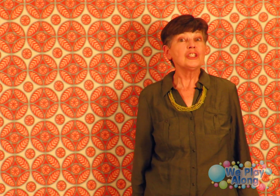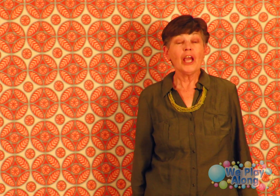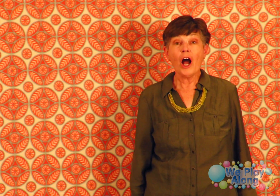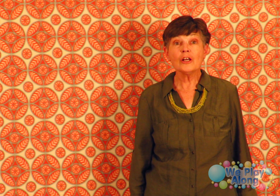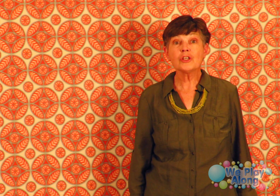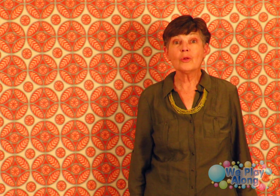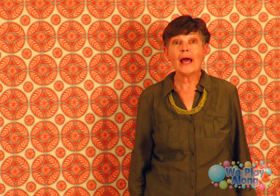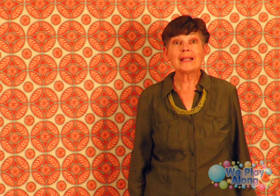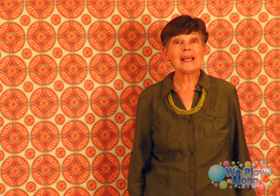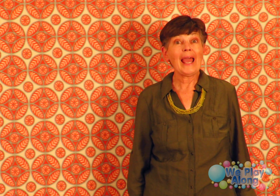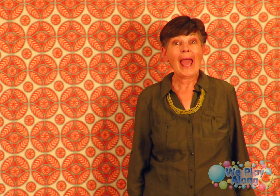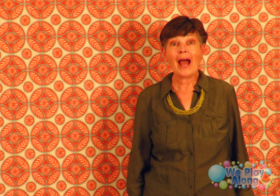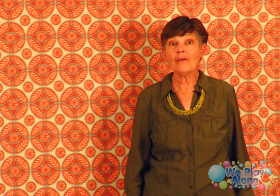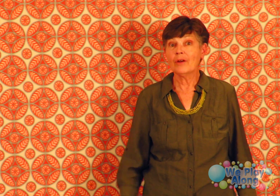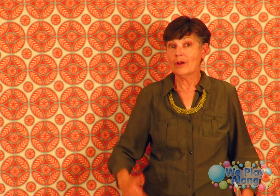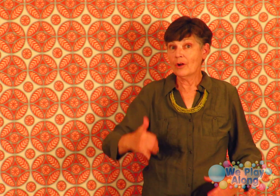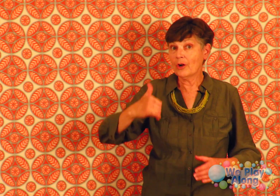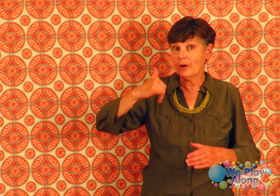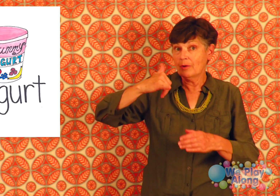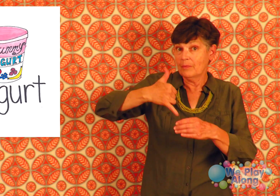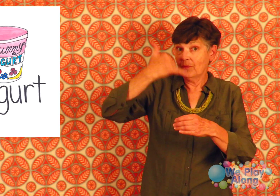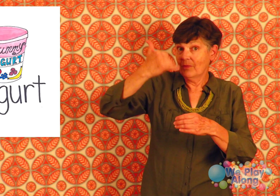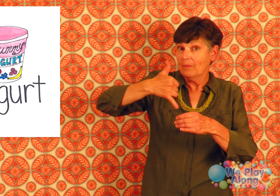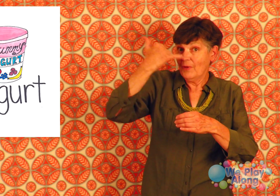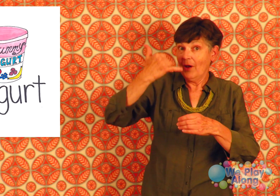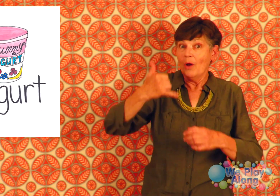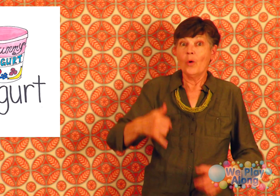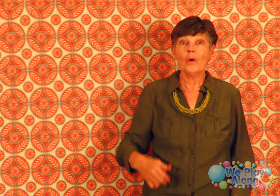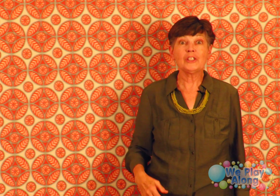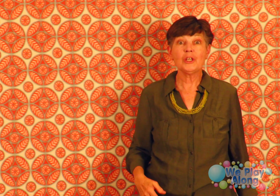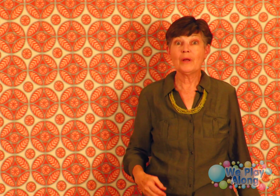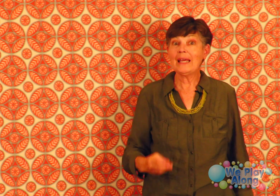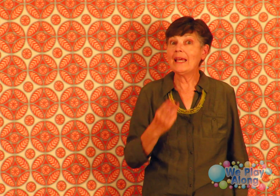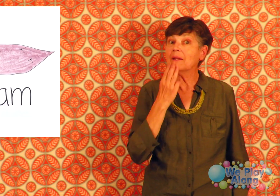She also liked to have her, when she would eat,